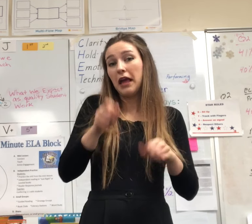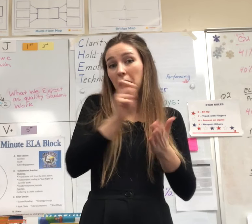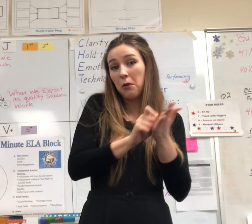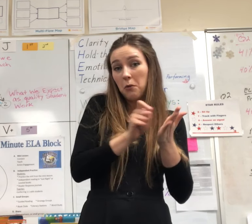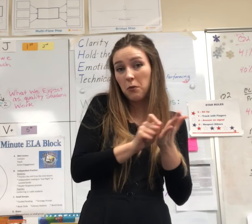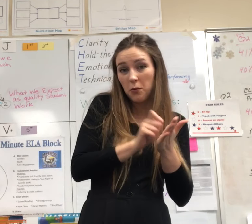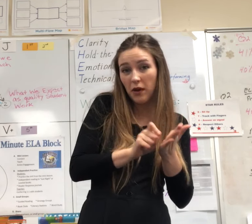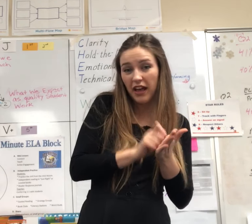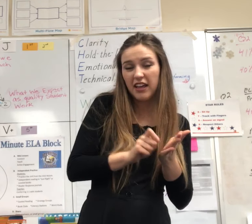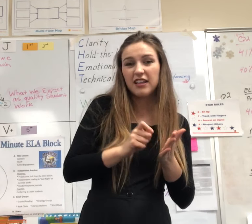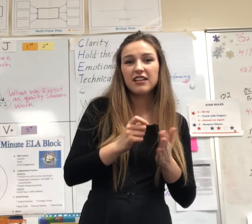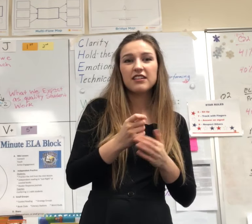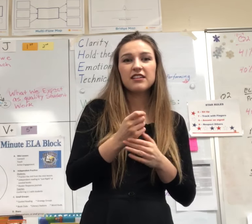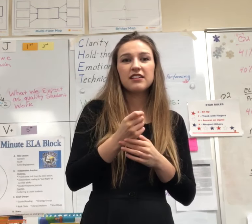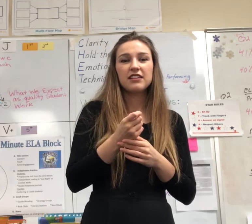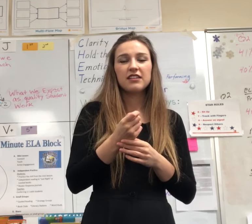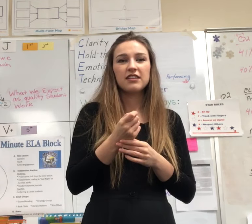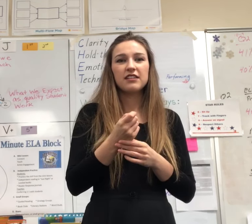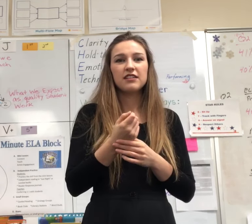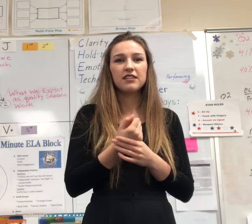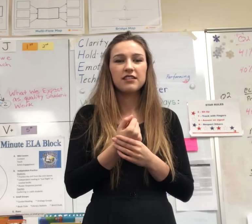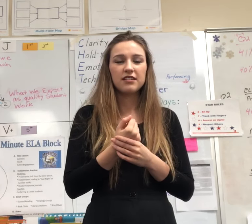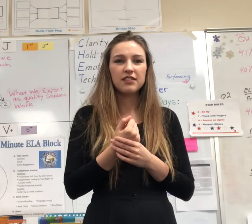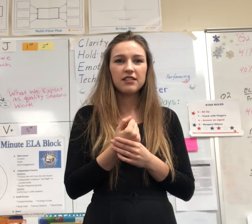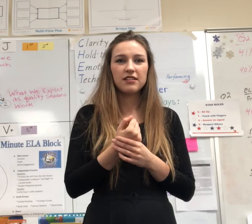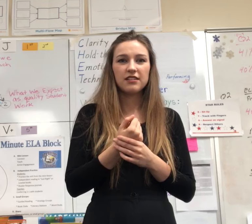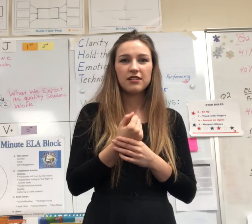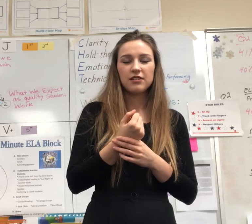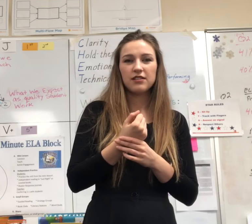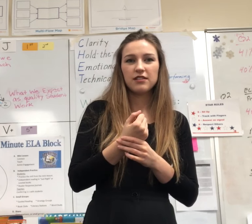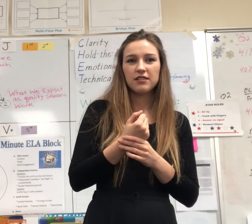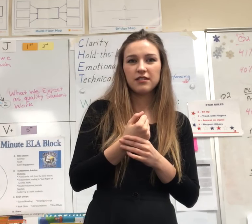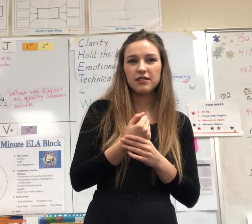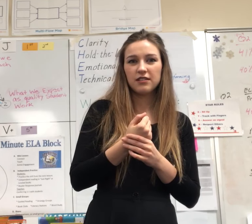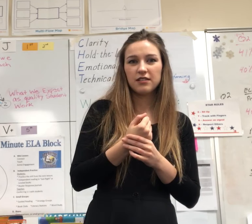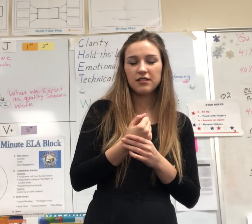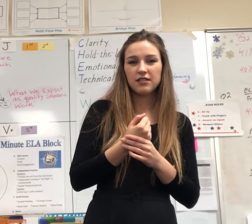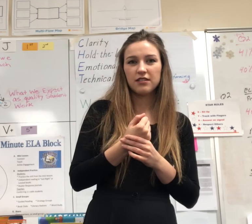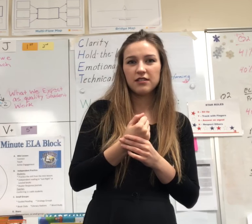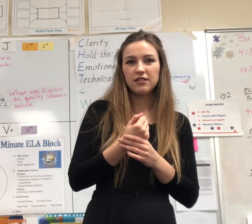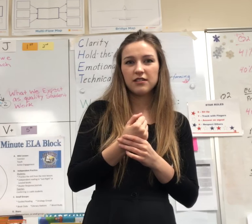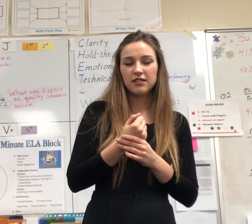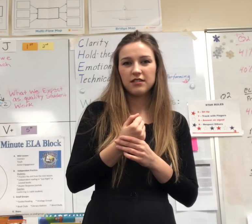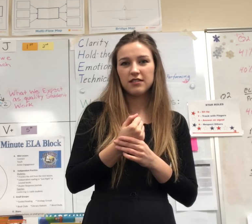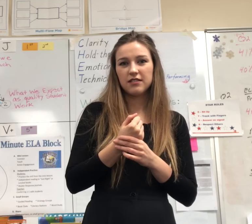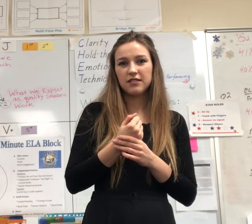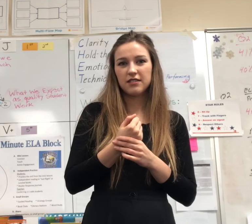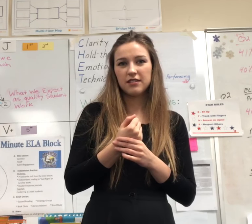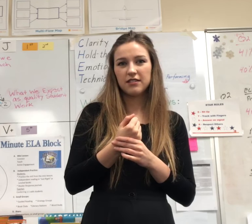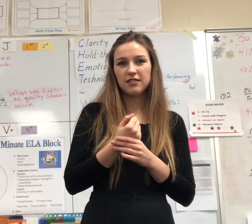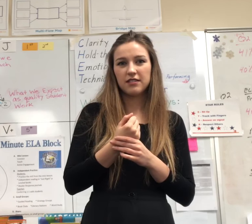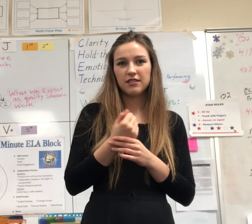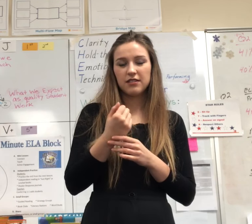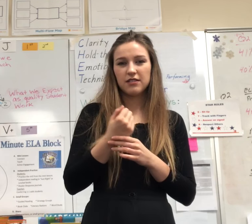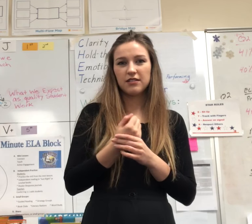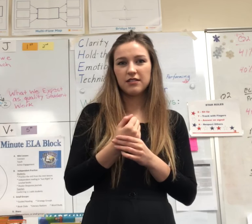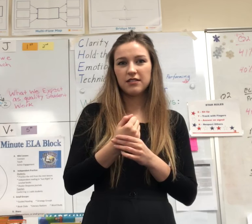as fast or twice as slow as 2 small washers, okay? And that would be part of